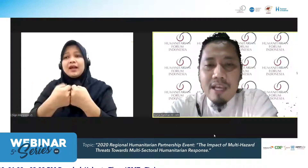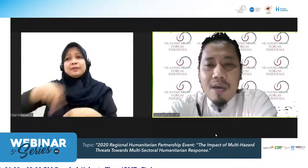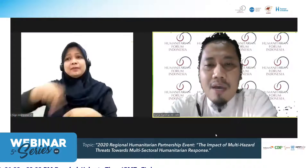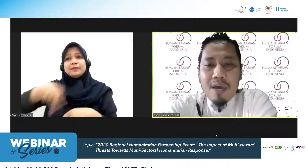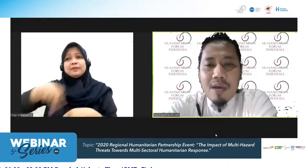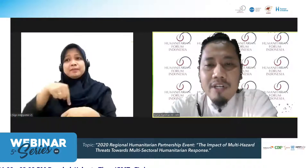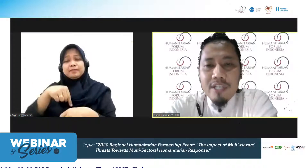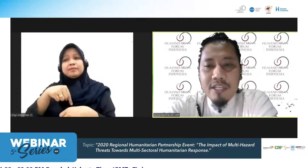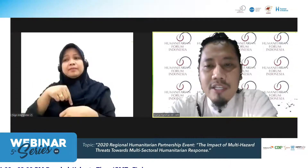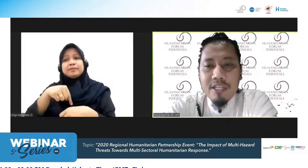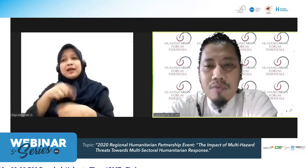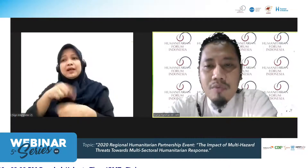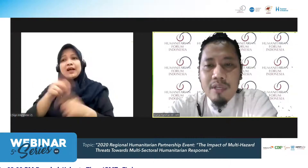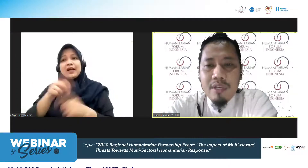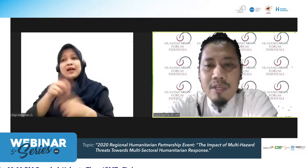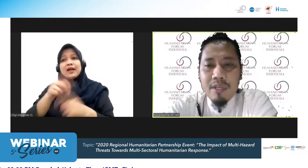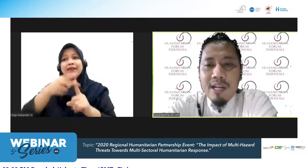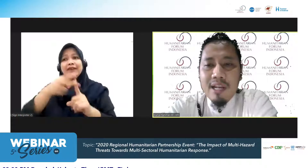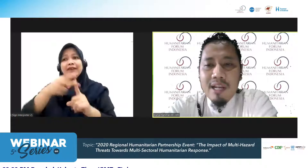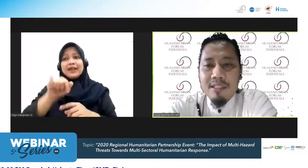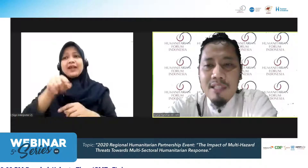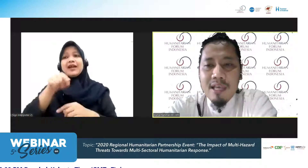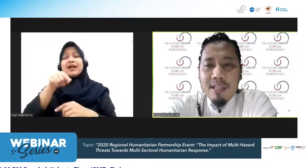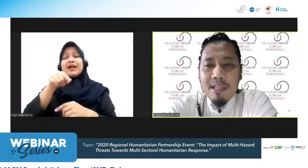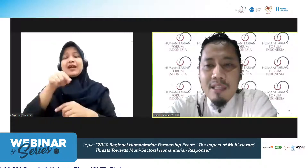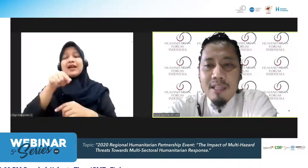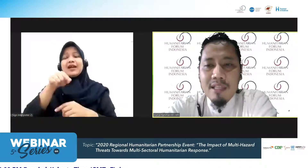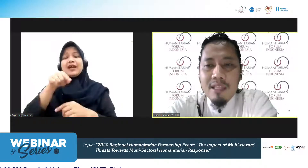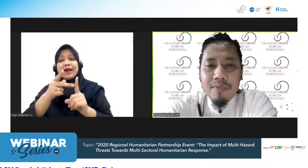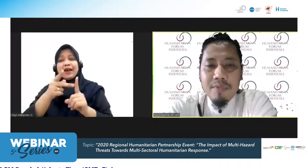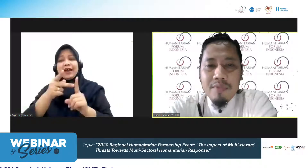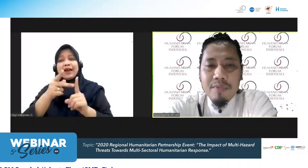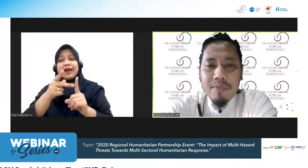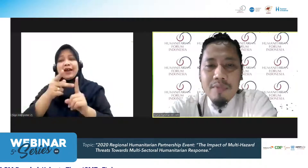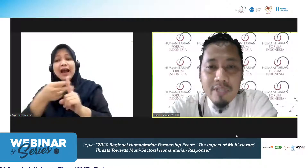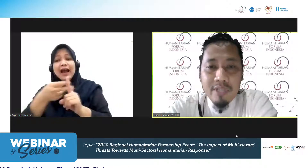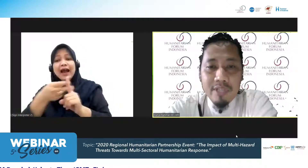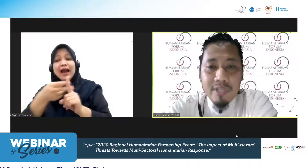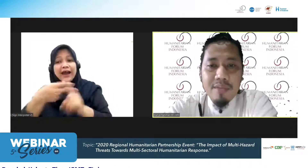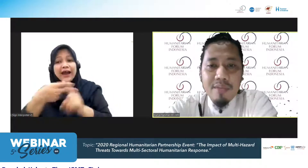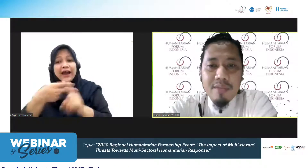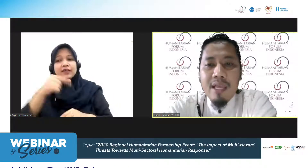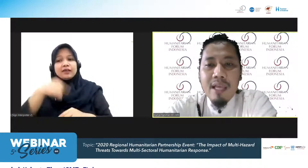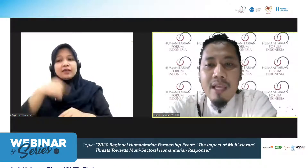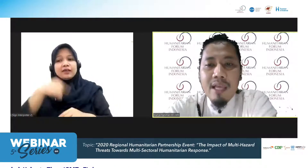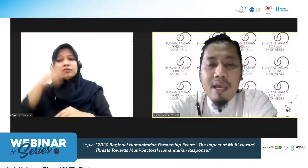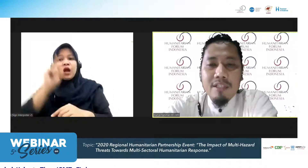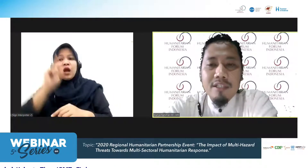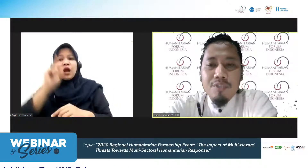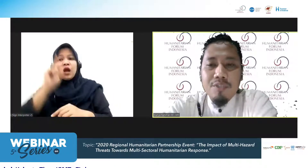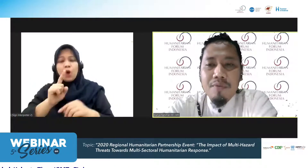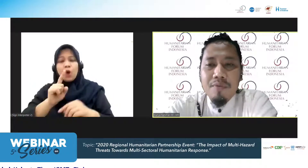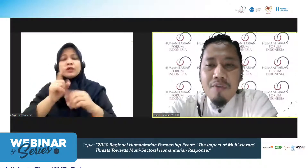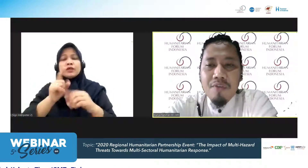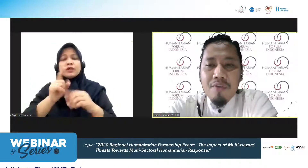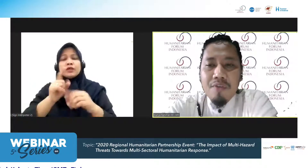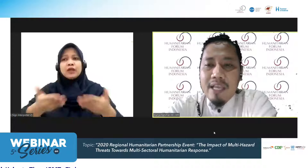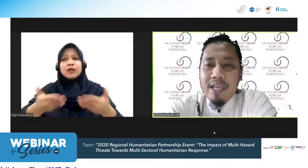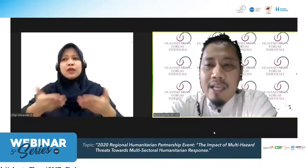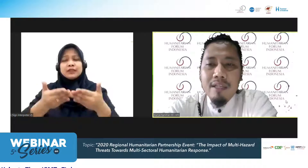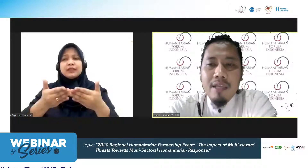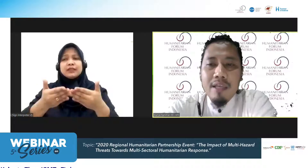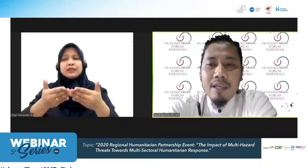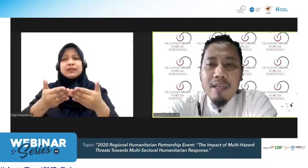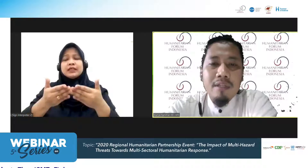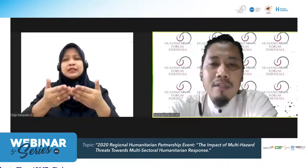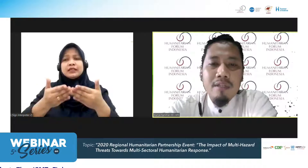as an umbrella organization, we realize that the process of the handling multi-hazard impact and the spread of the